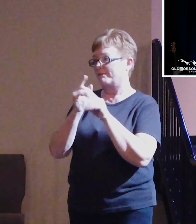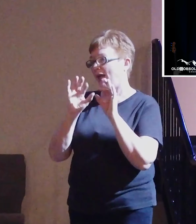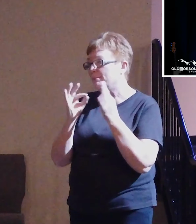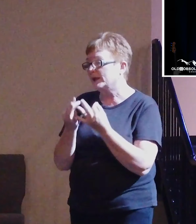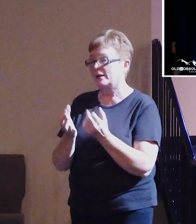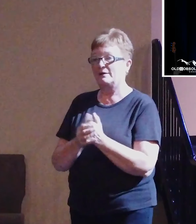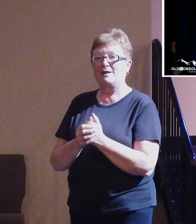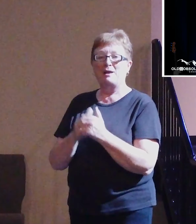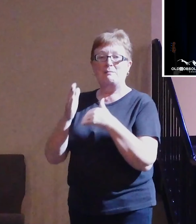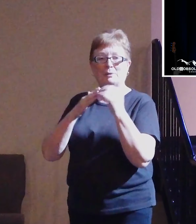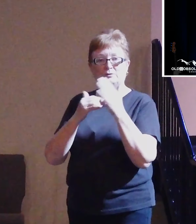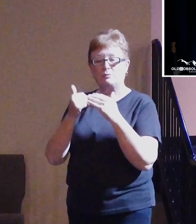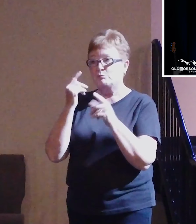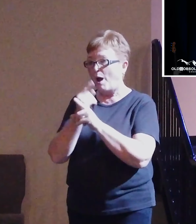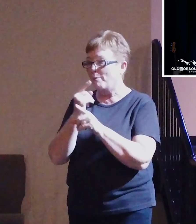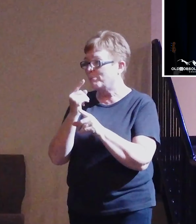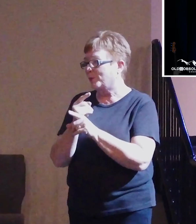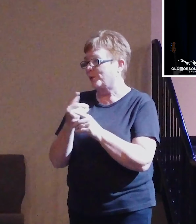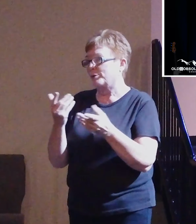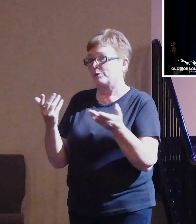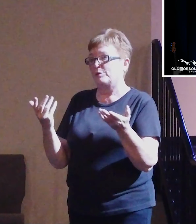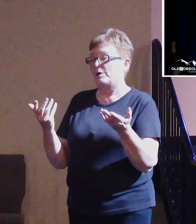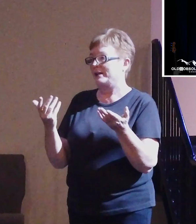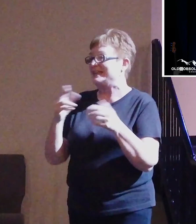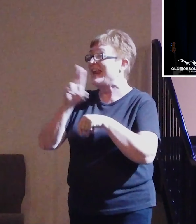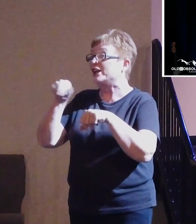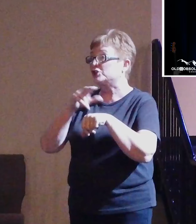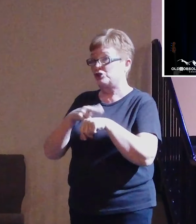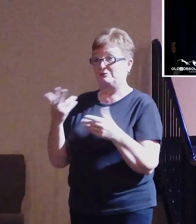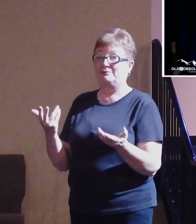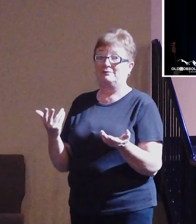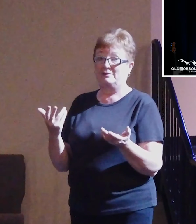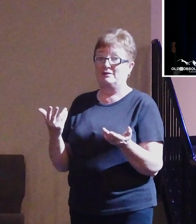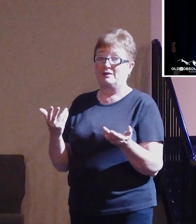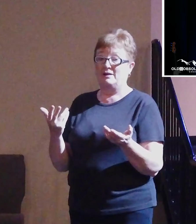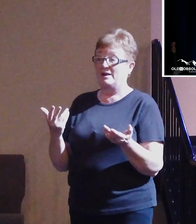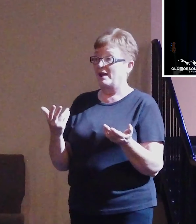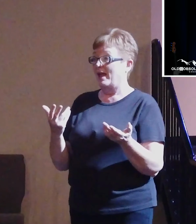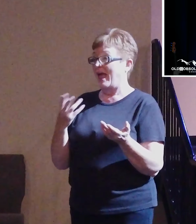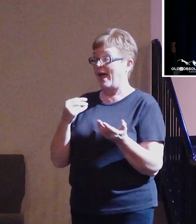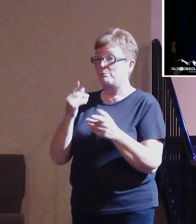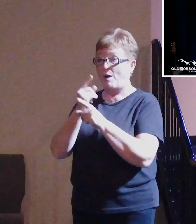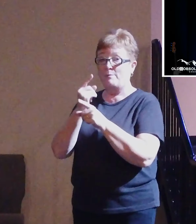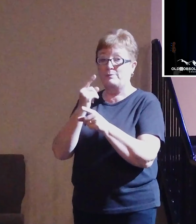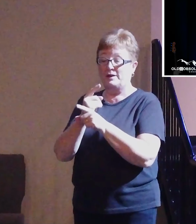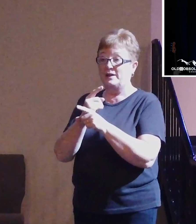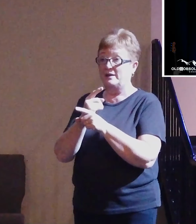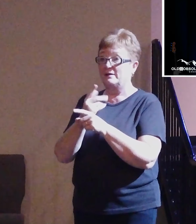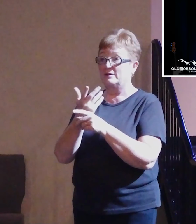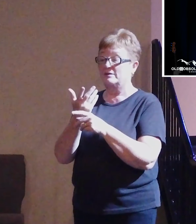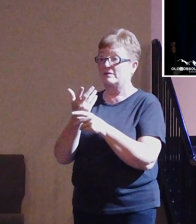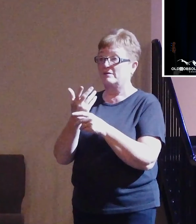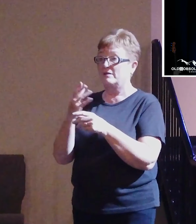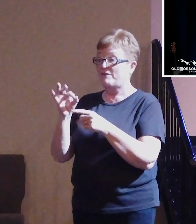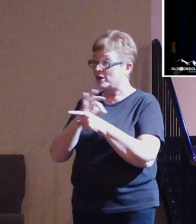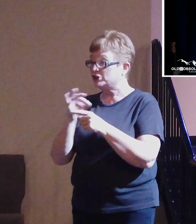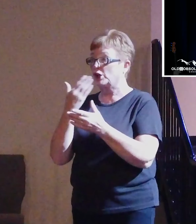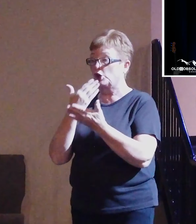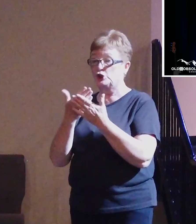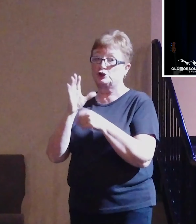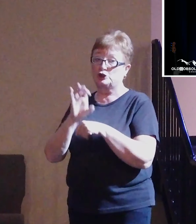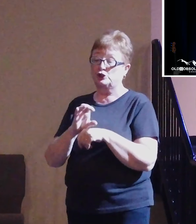properly functioning nation, and obviously it should go without saying a properly functioning church.